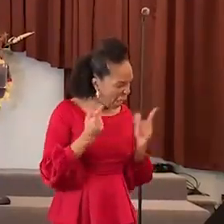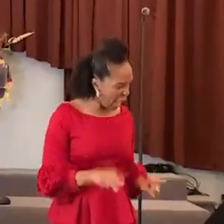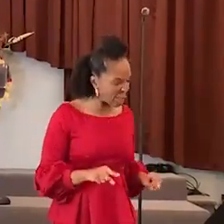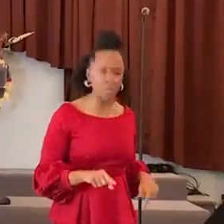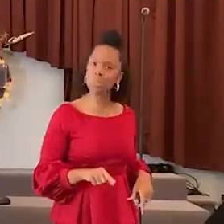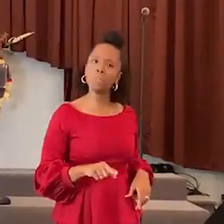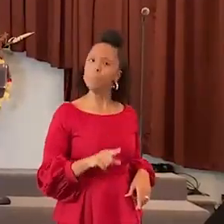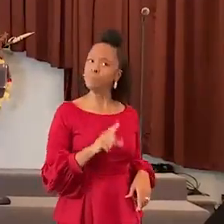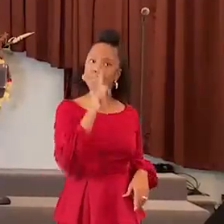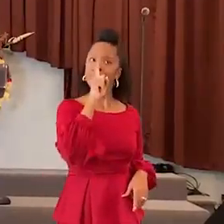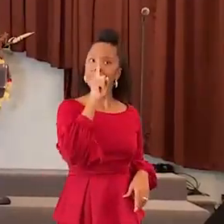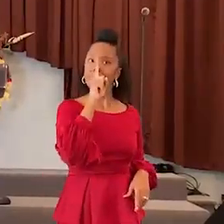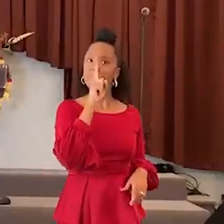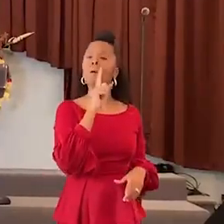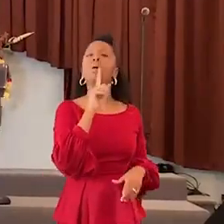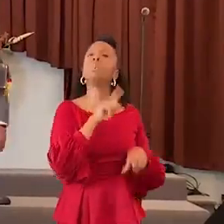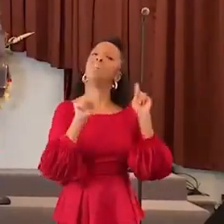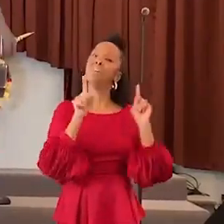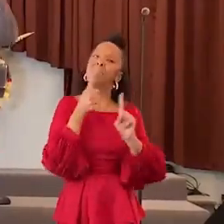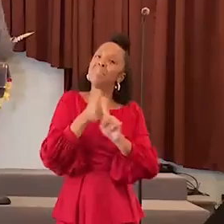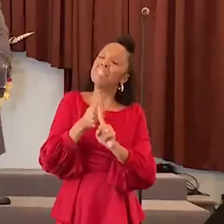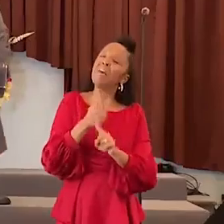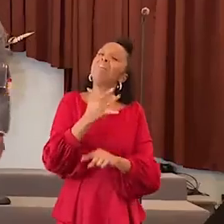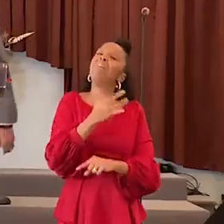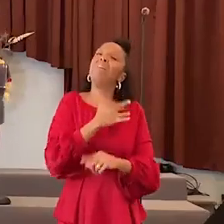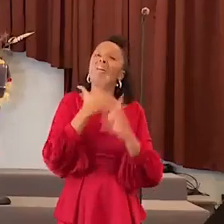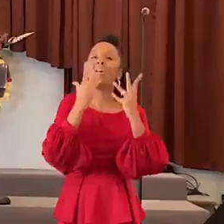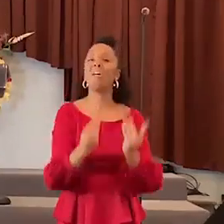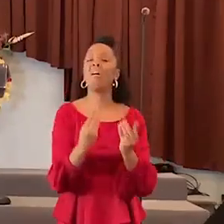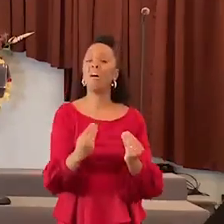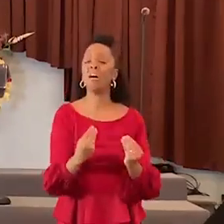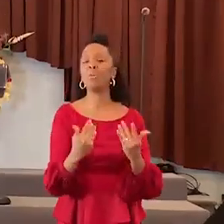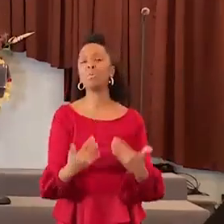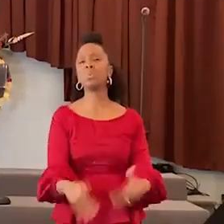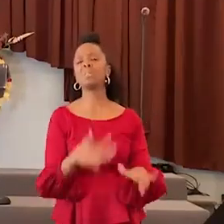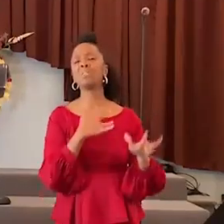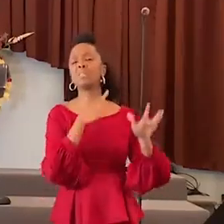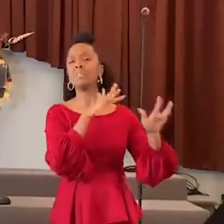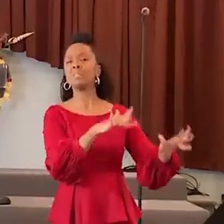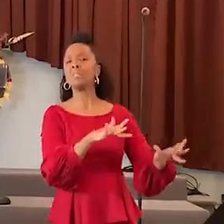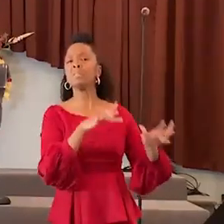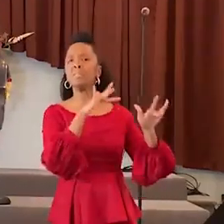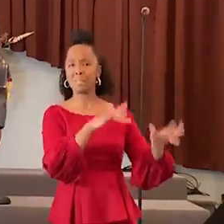did was have compassion on him. He pitied him.